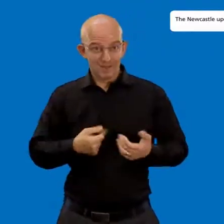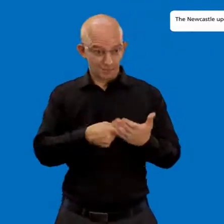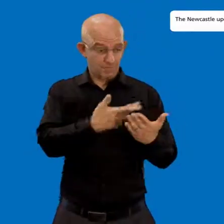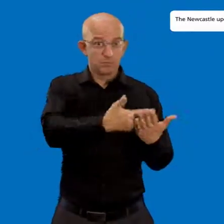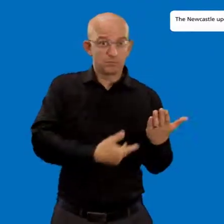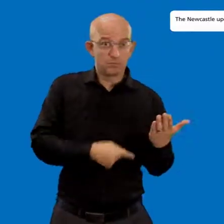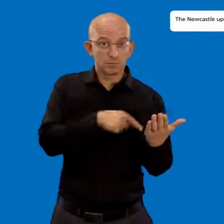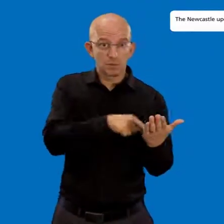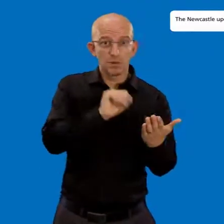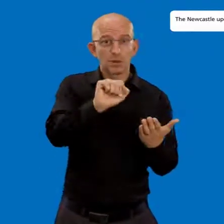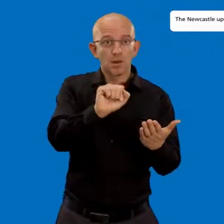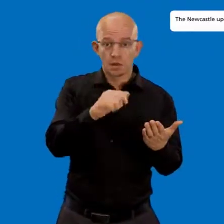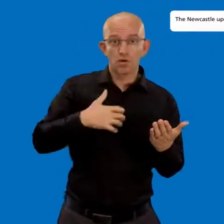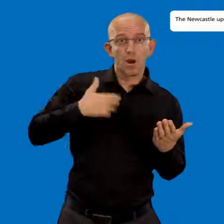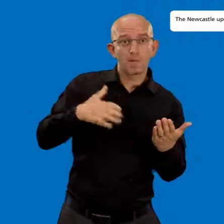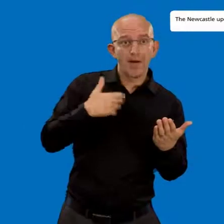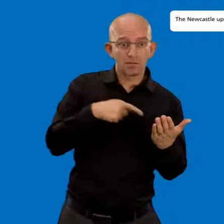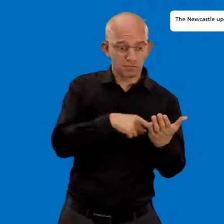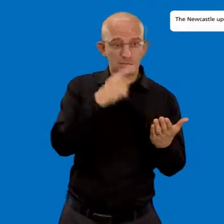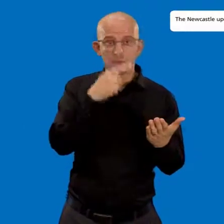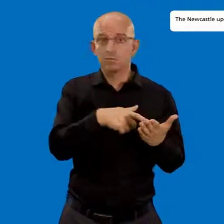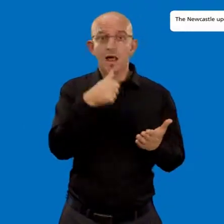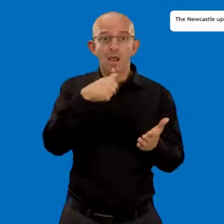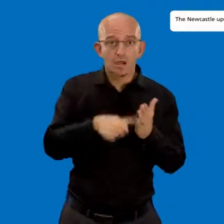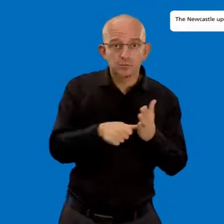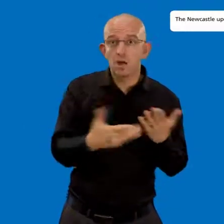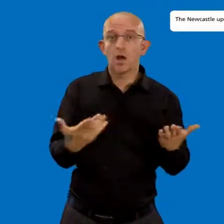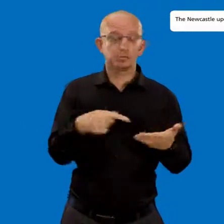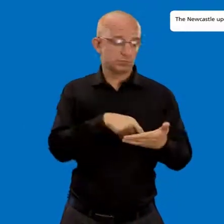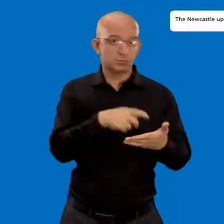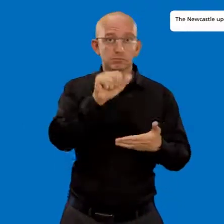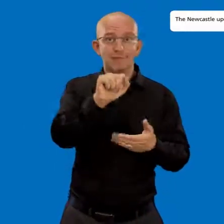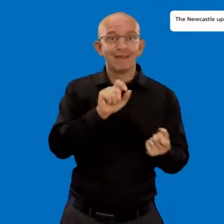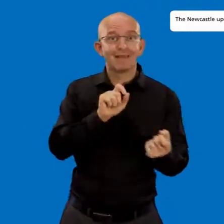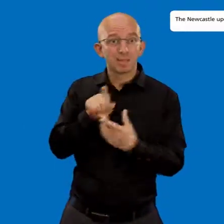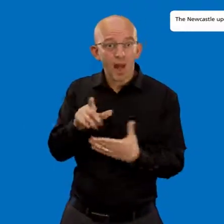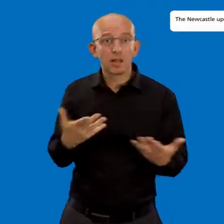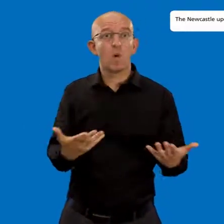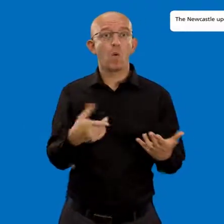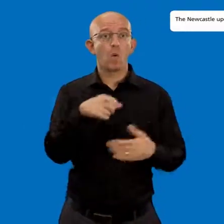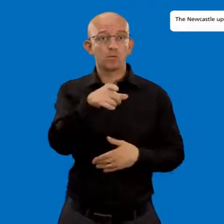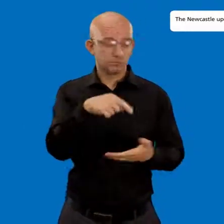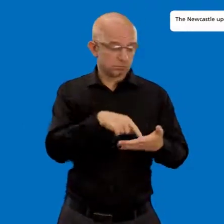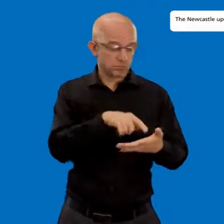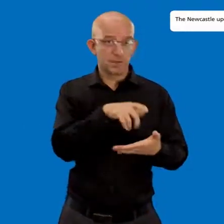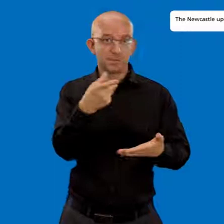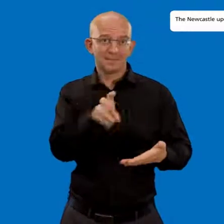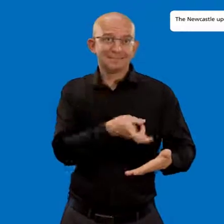On receipt of a written complaint, letter, email, or